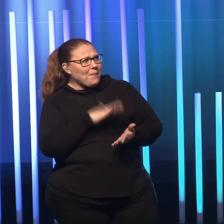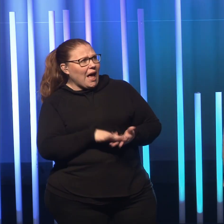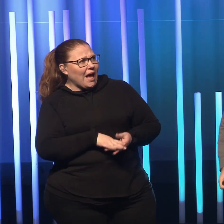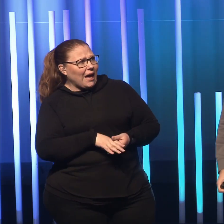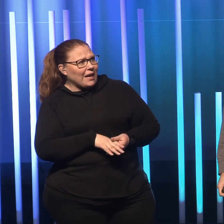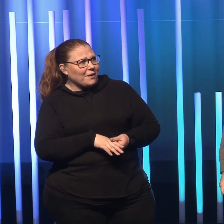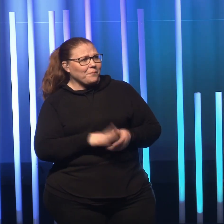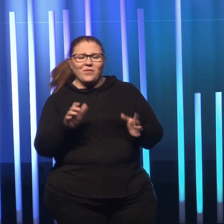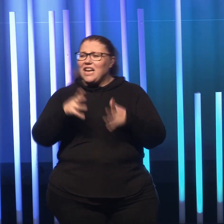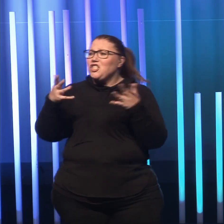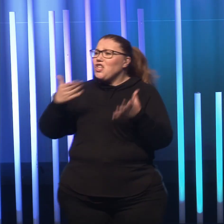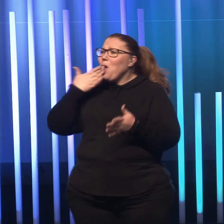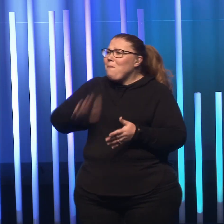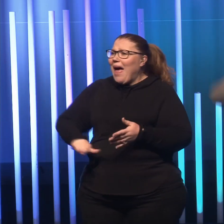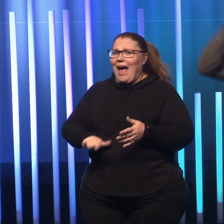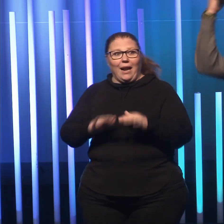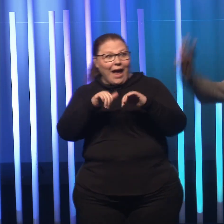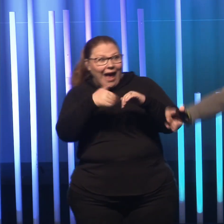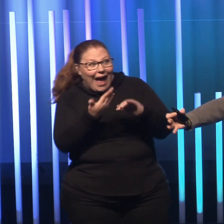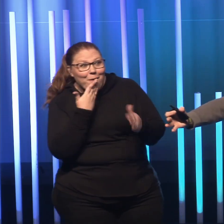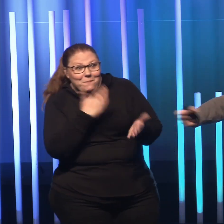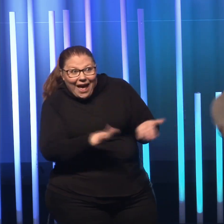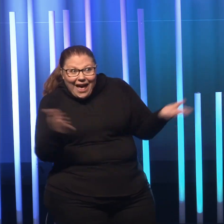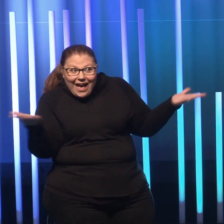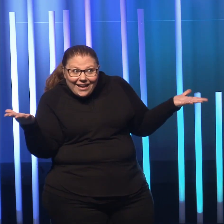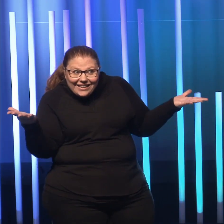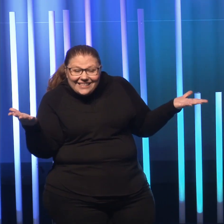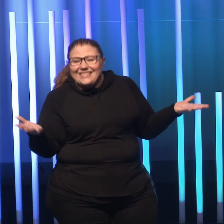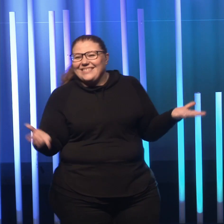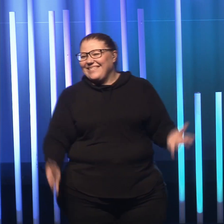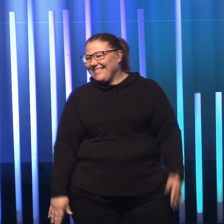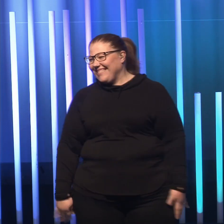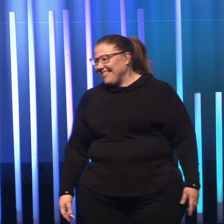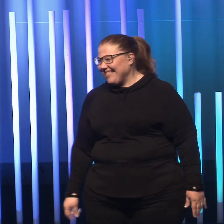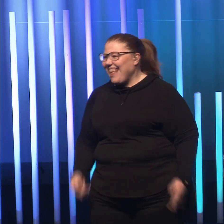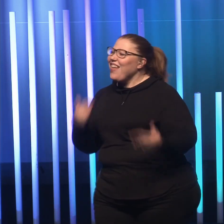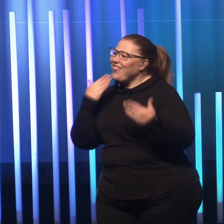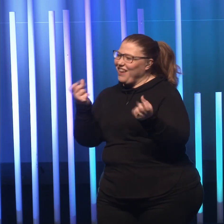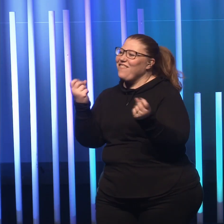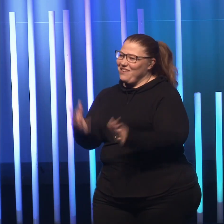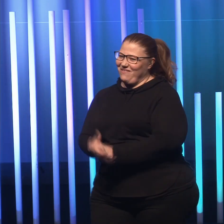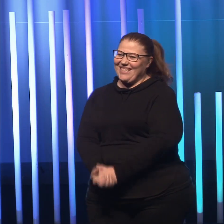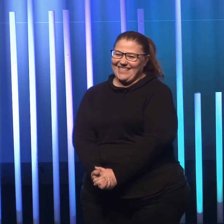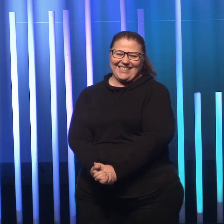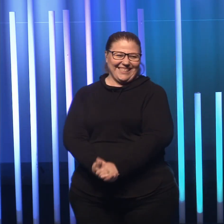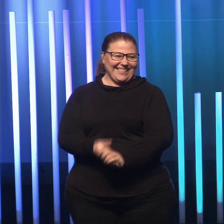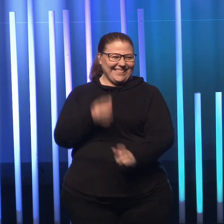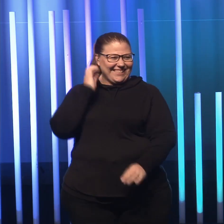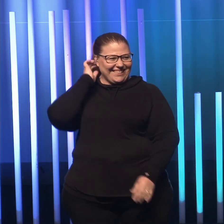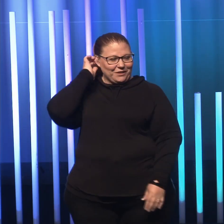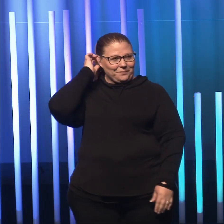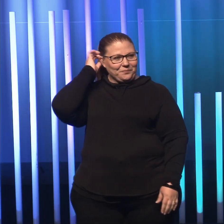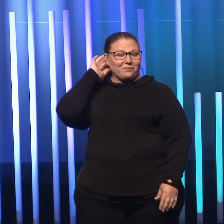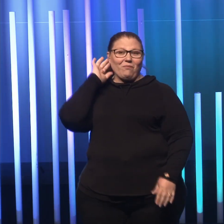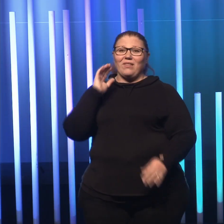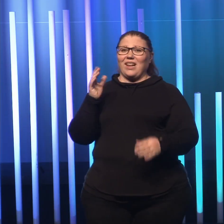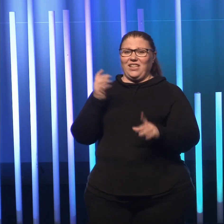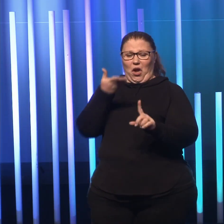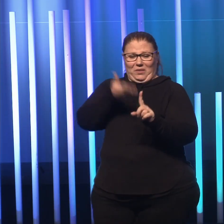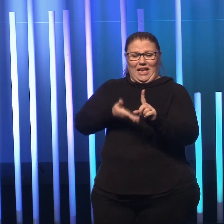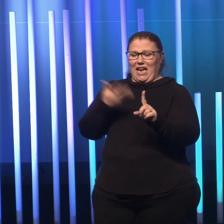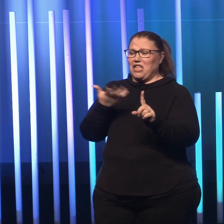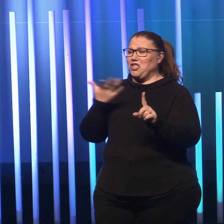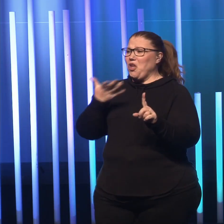joke. This guy is so bad. Thank you very much. Thank you very much. Y'all are good. Okay. He is so bad that